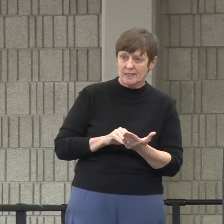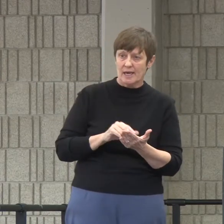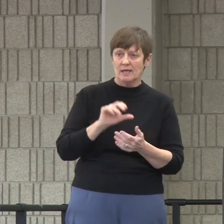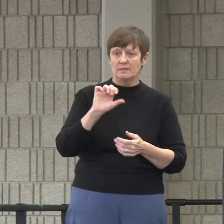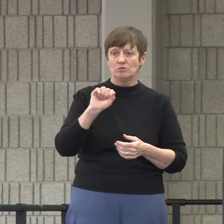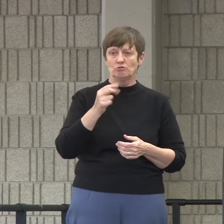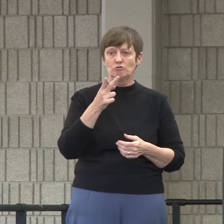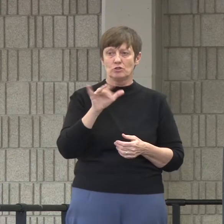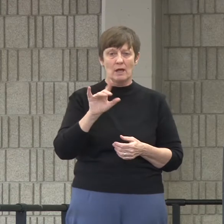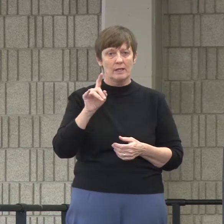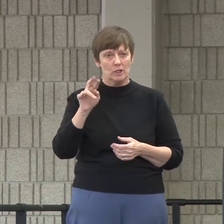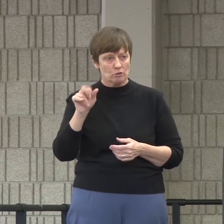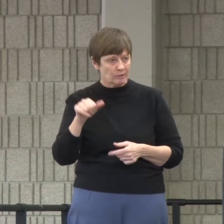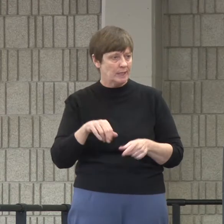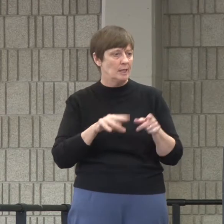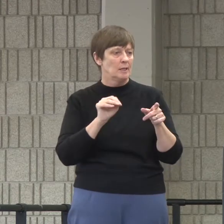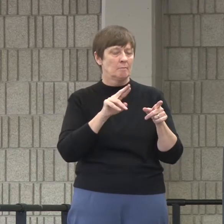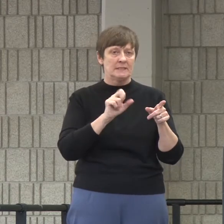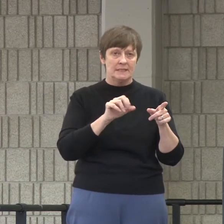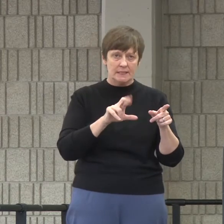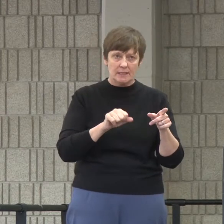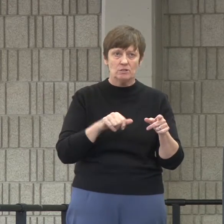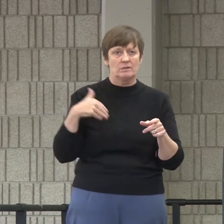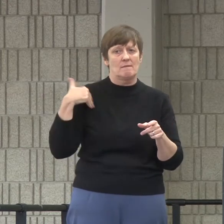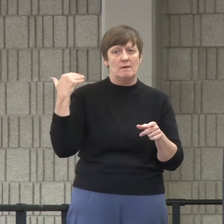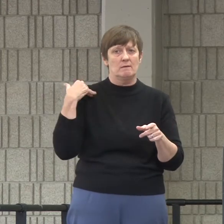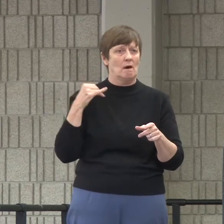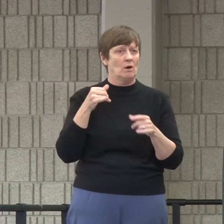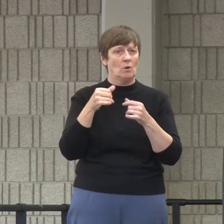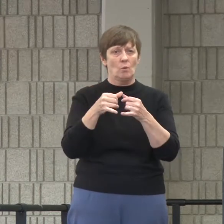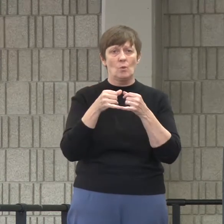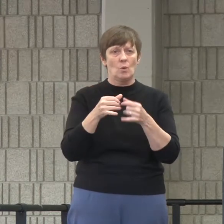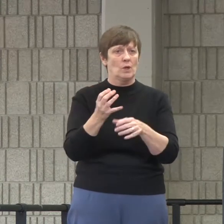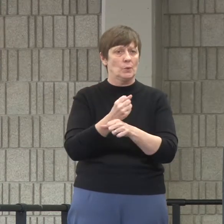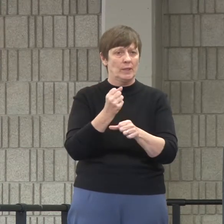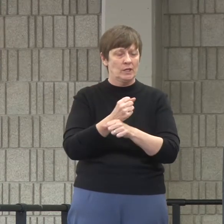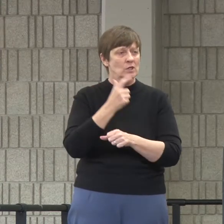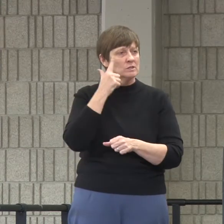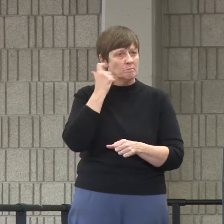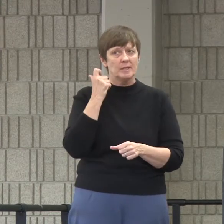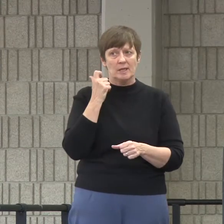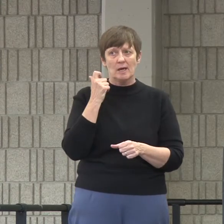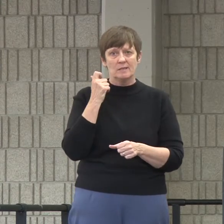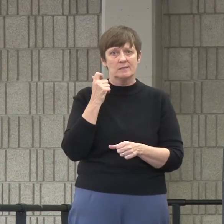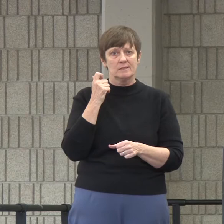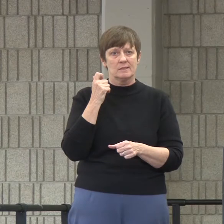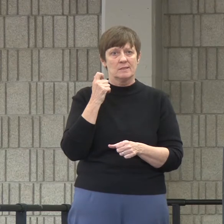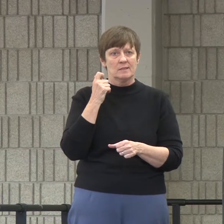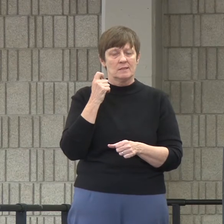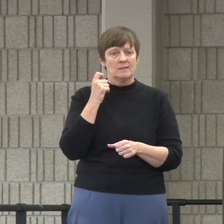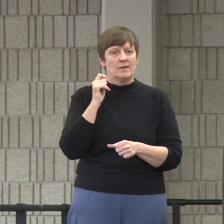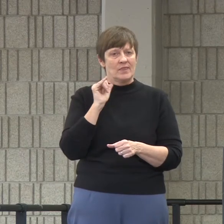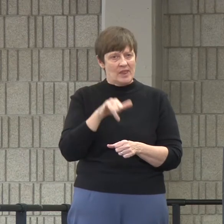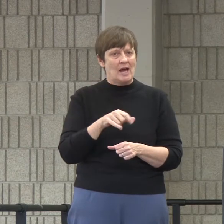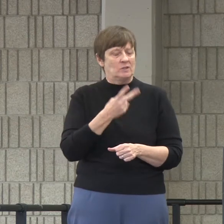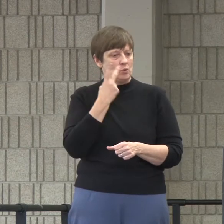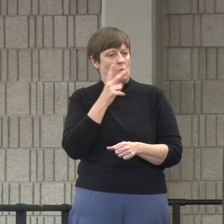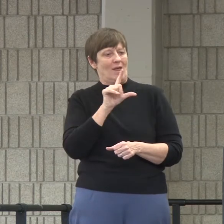Correa, Ms. Sears, and all the young award winners, because this is what legacy is in